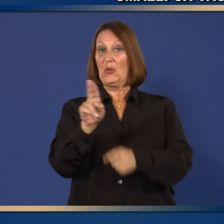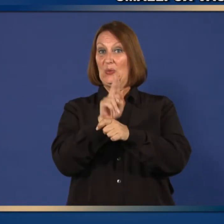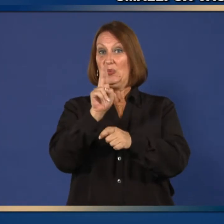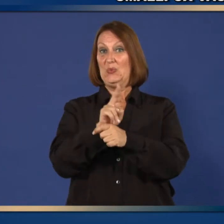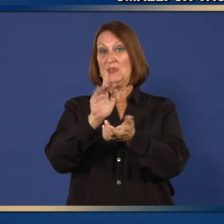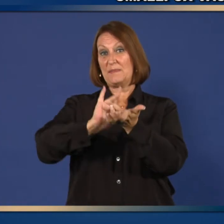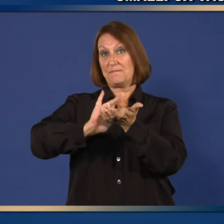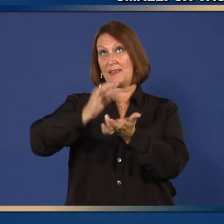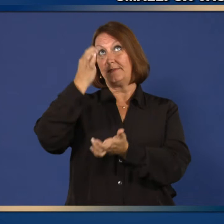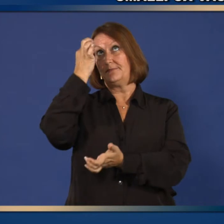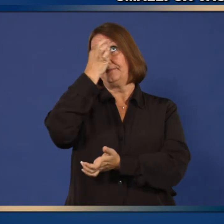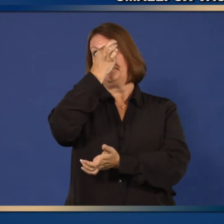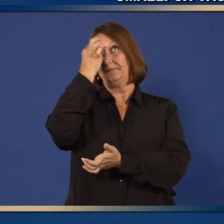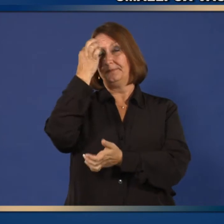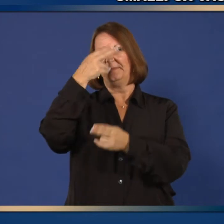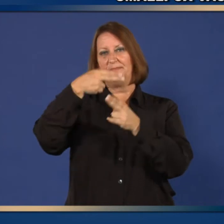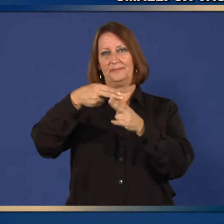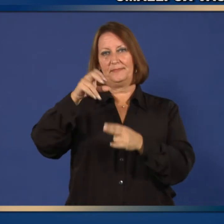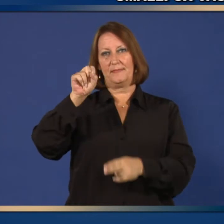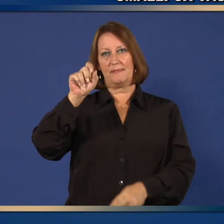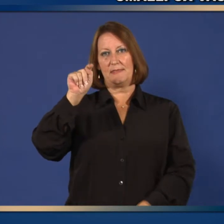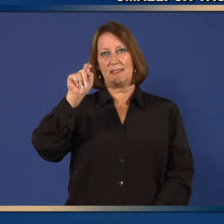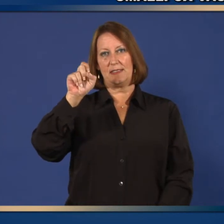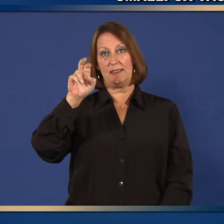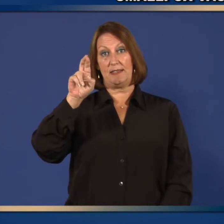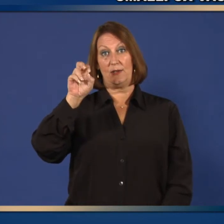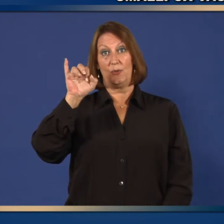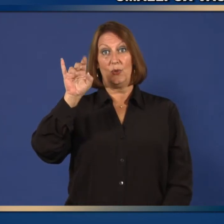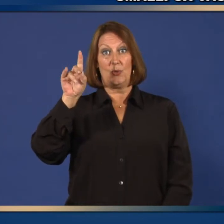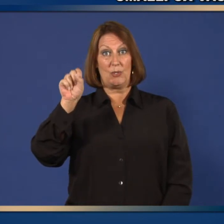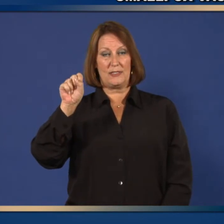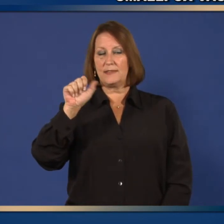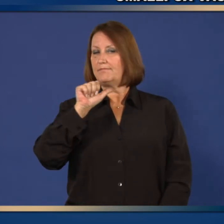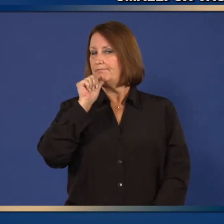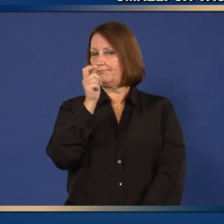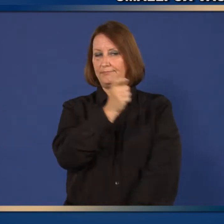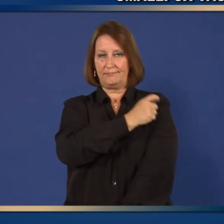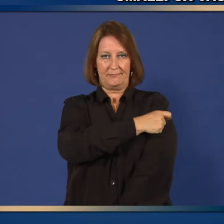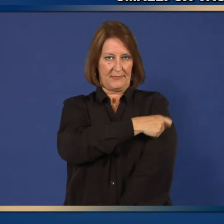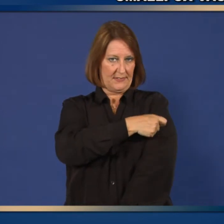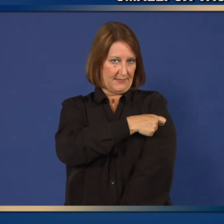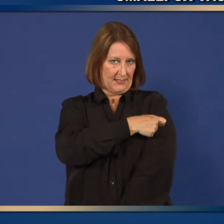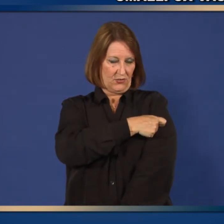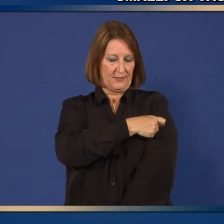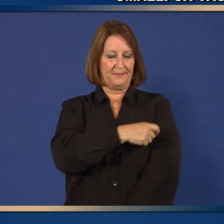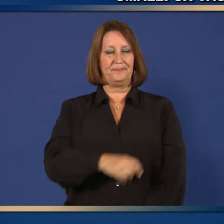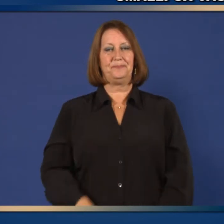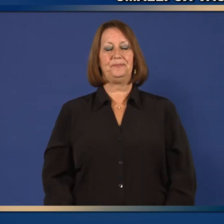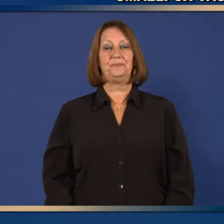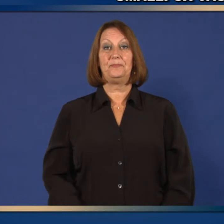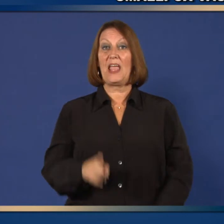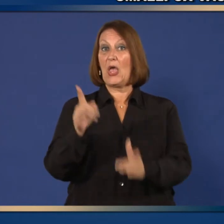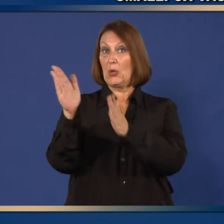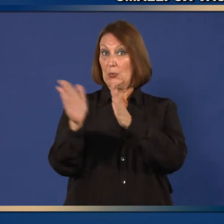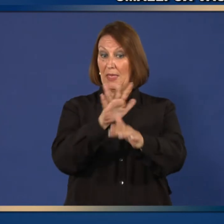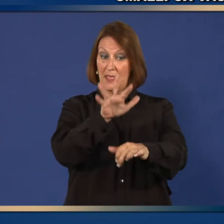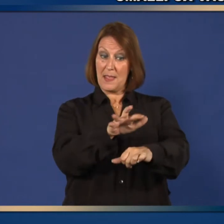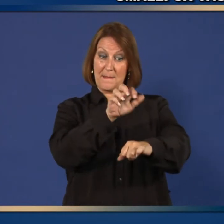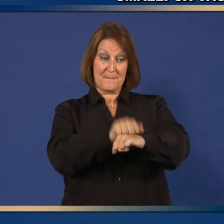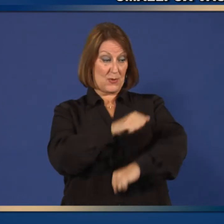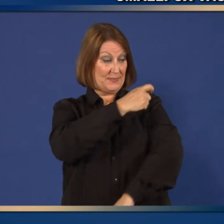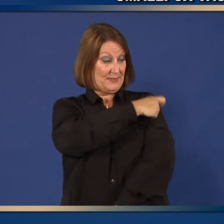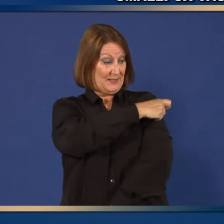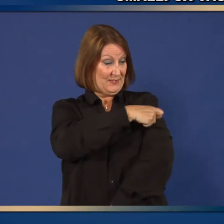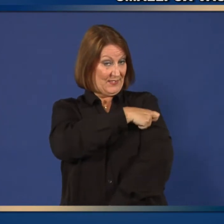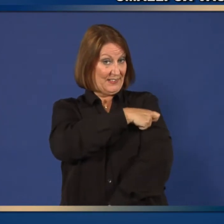if you are moderately or severely ill the day of your vaccination appointment, wait until